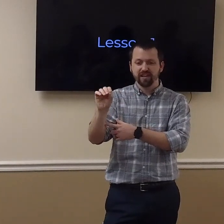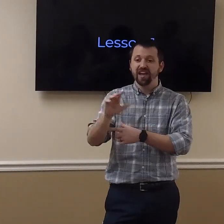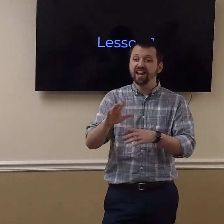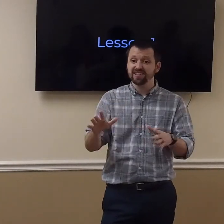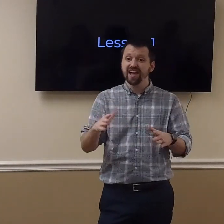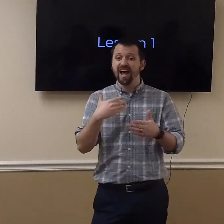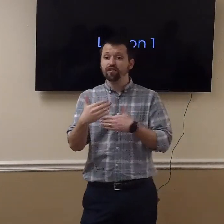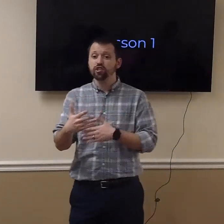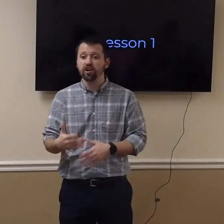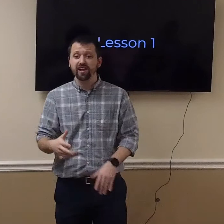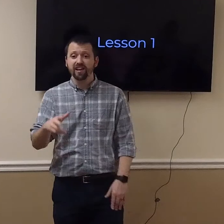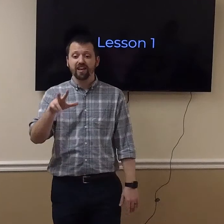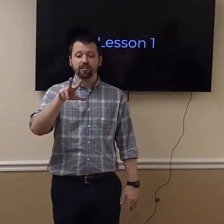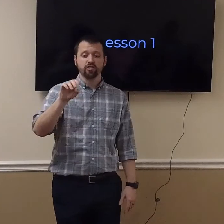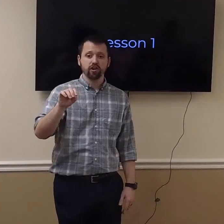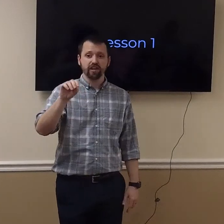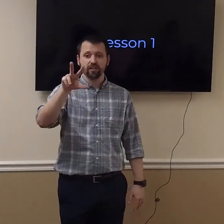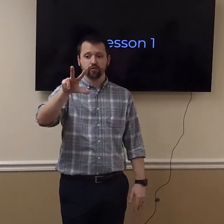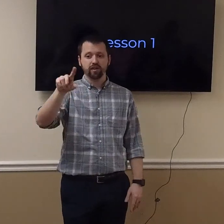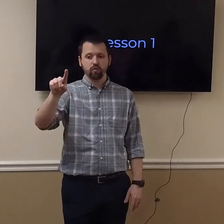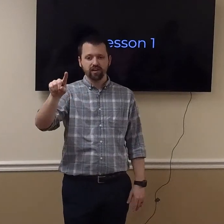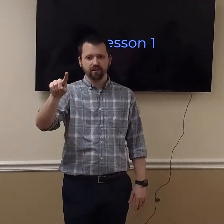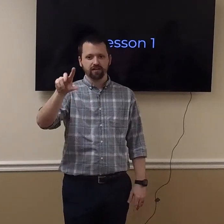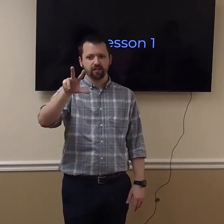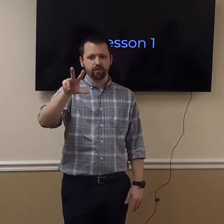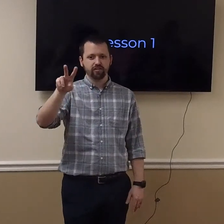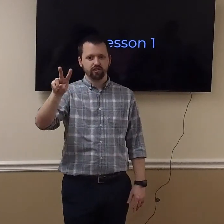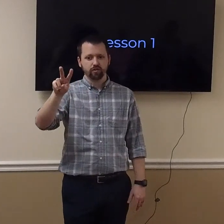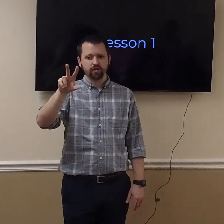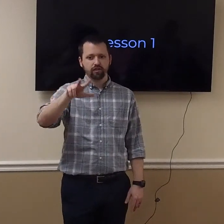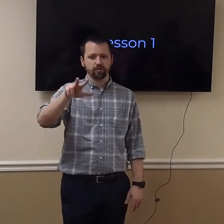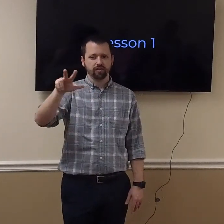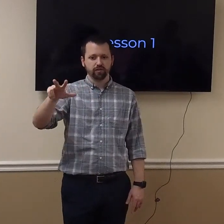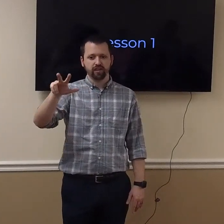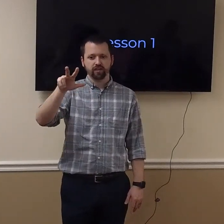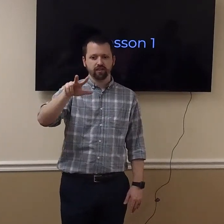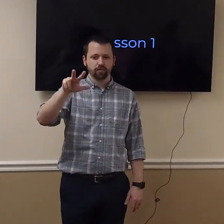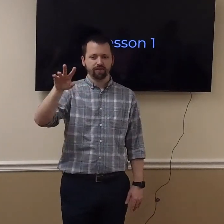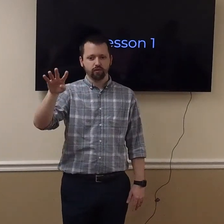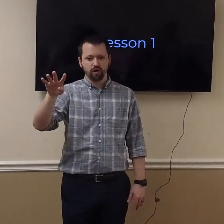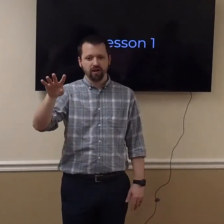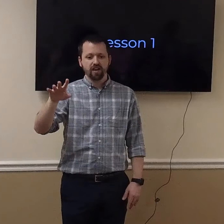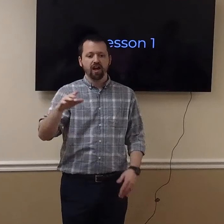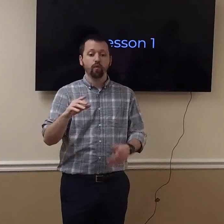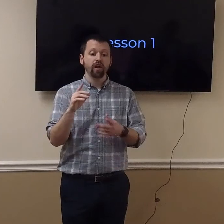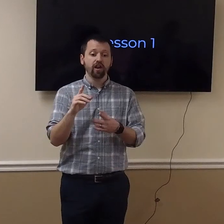It is. After 30, it's 30. Just 3, 1. Yeah. 3, 2. 3, 3. 3, 4. 100,